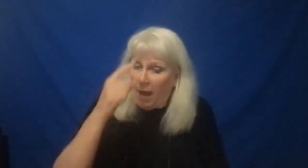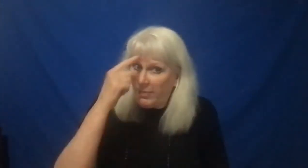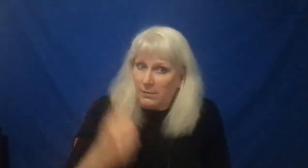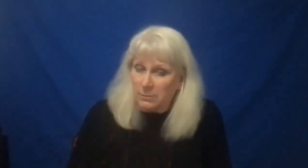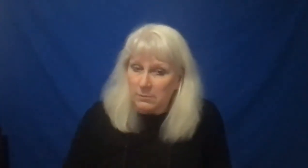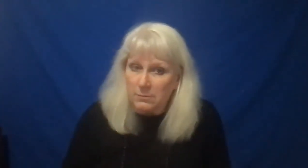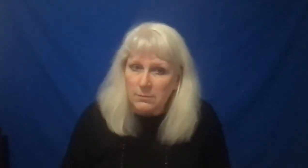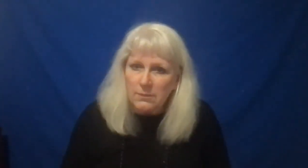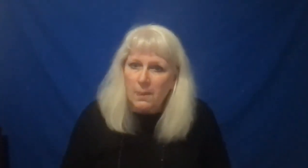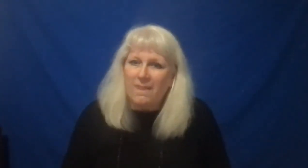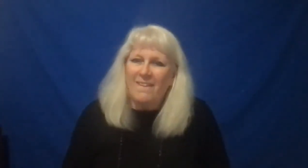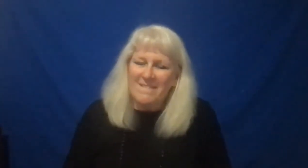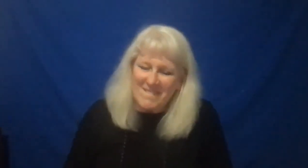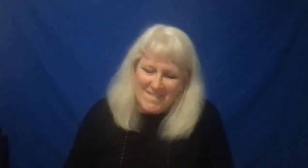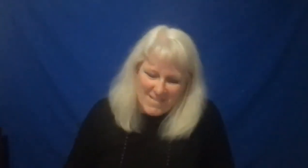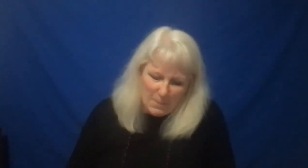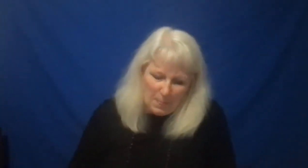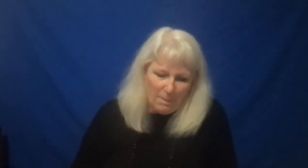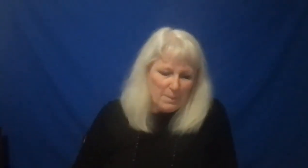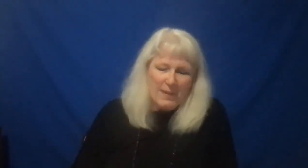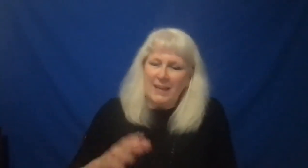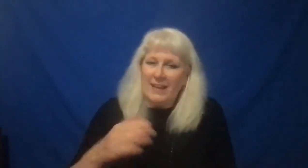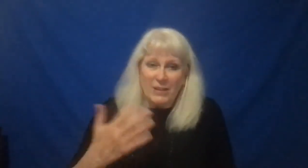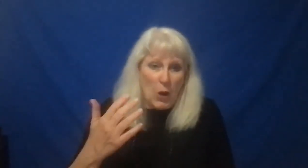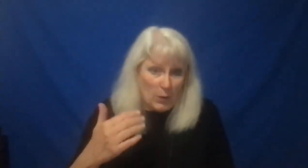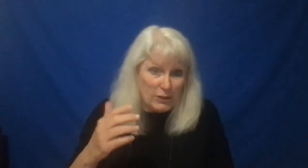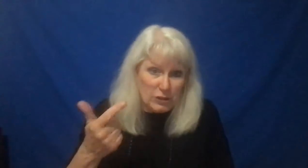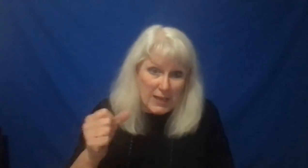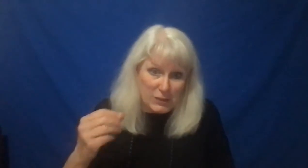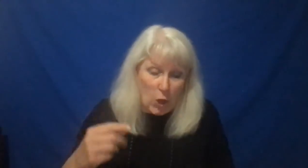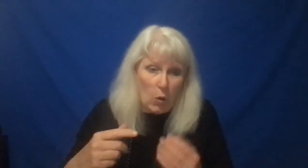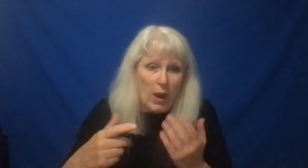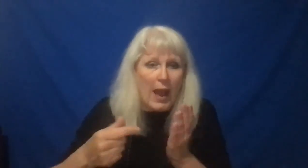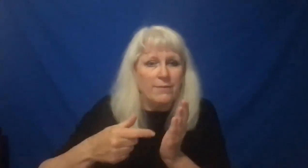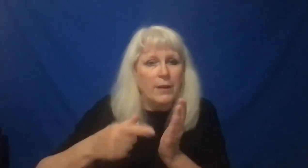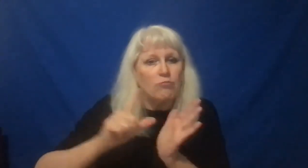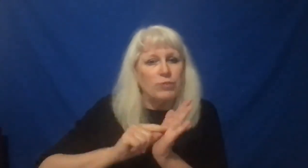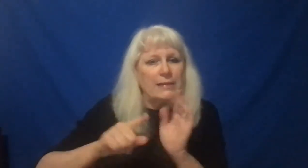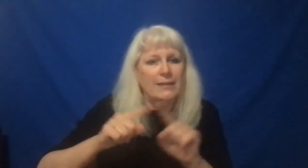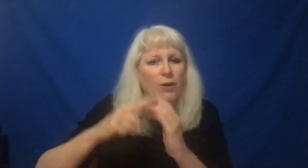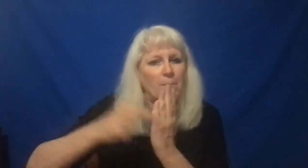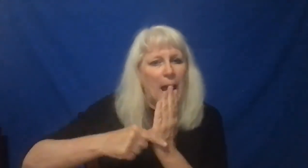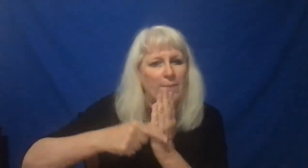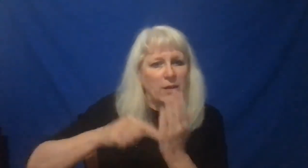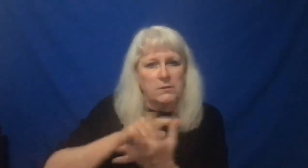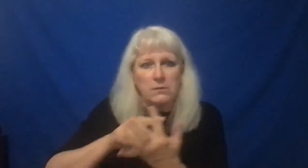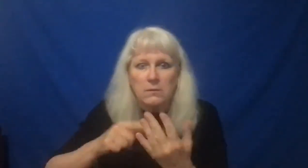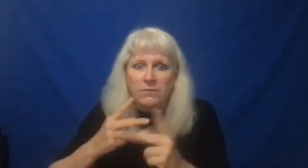We spend a lot of time on editing pamphlets. We spend a lot of time on assuring the quality of